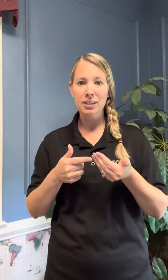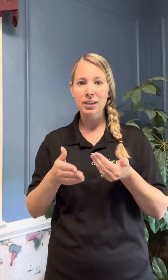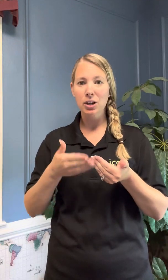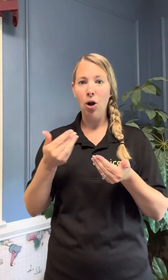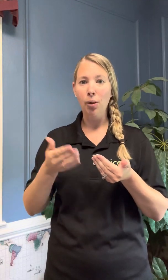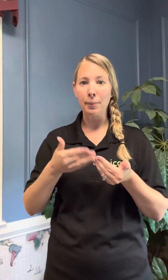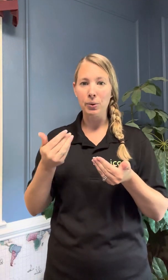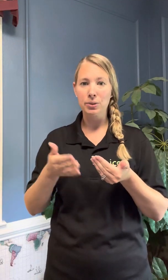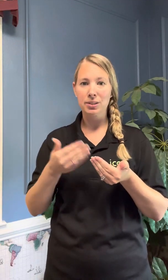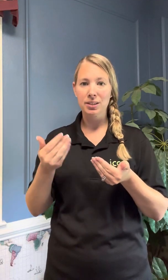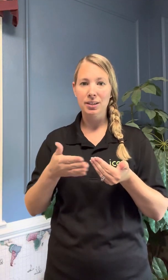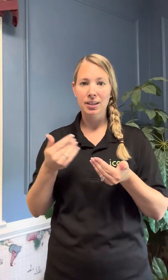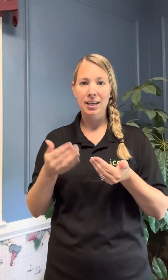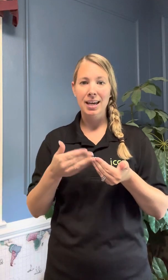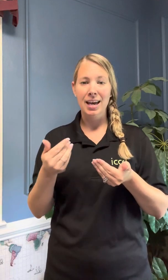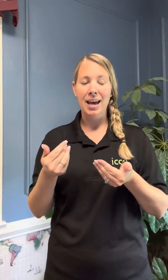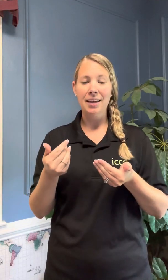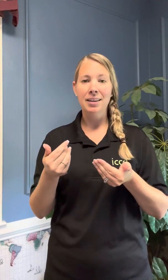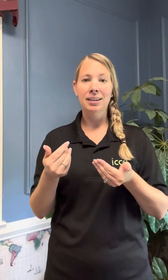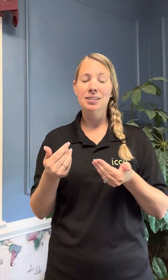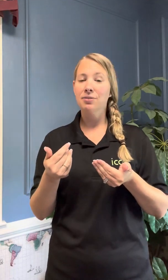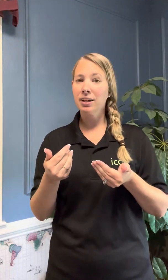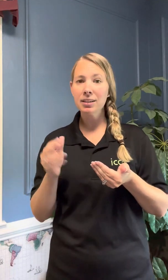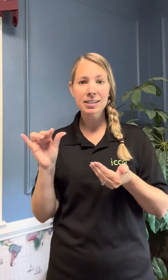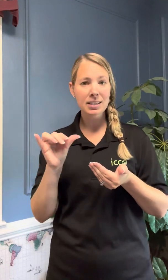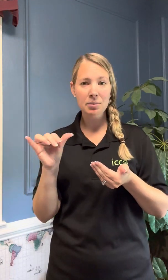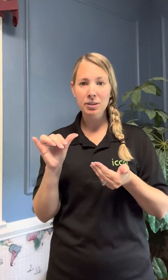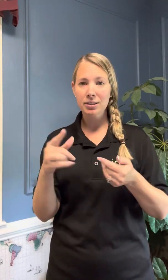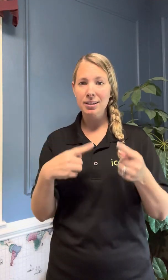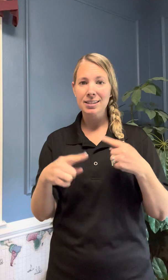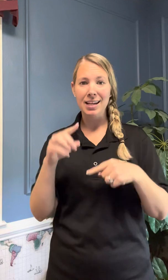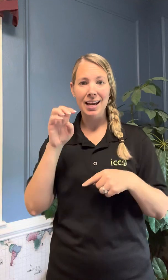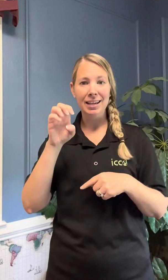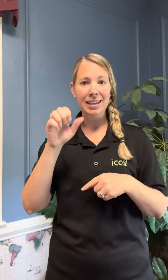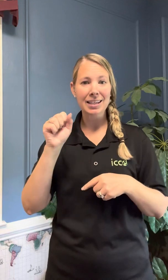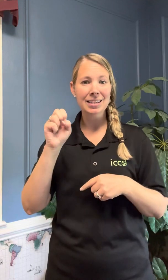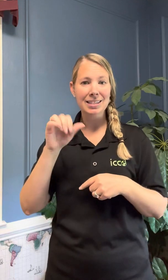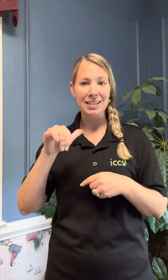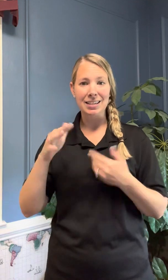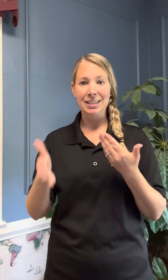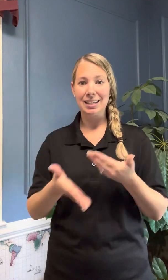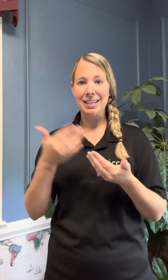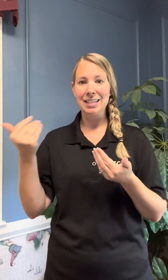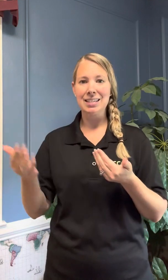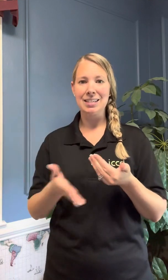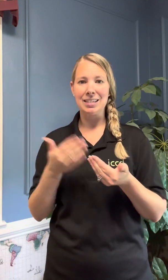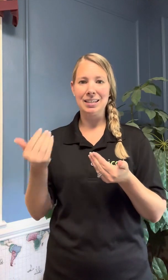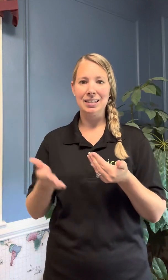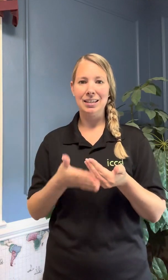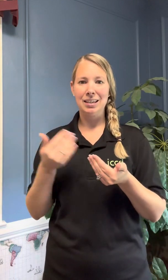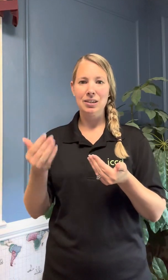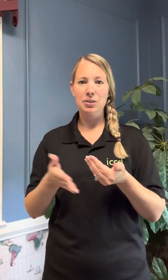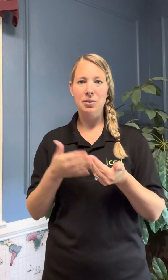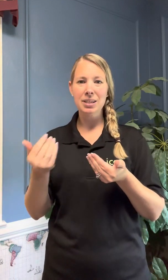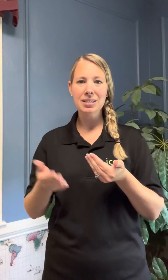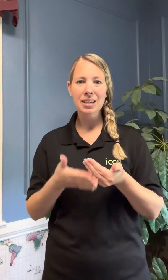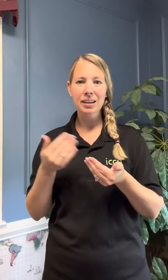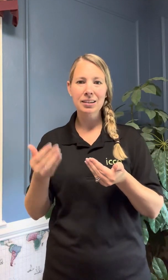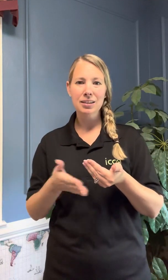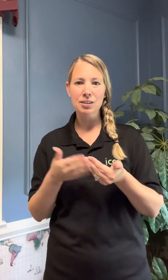here, almost. And then it's very similar to the sign easy, easy. So the easy kind of does the